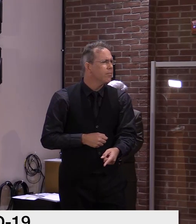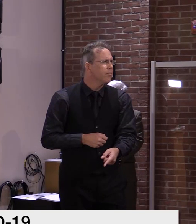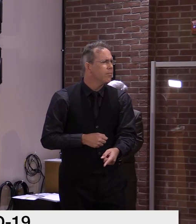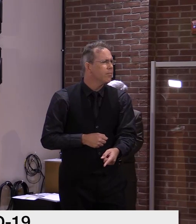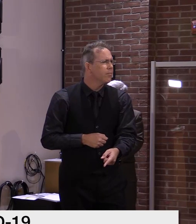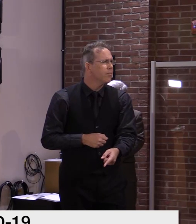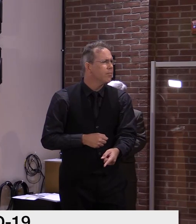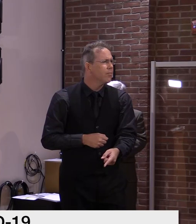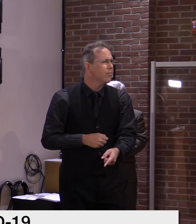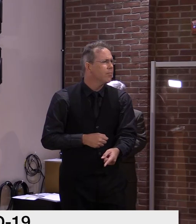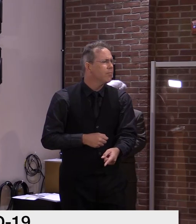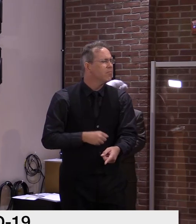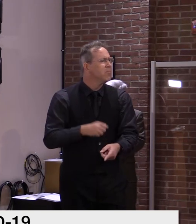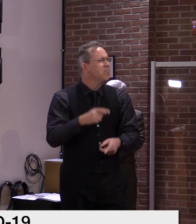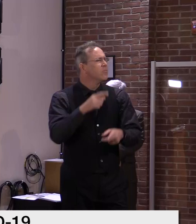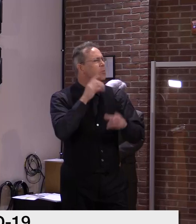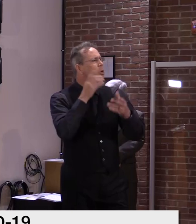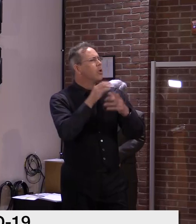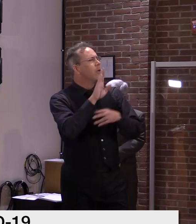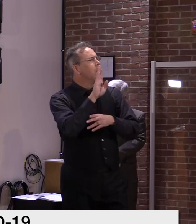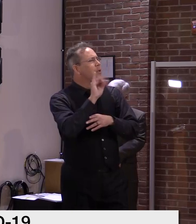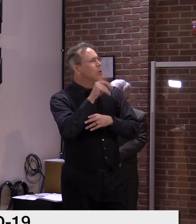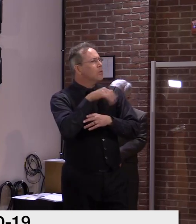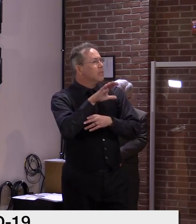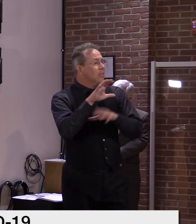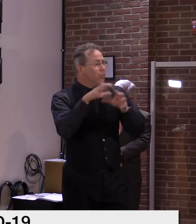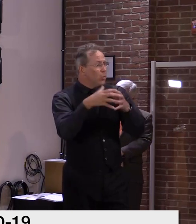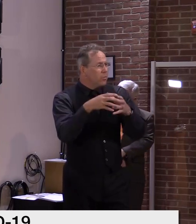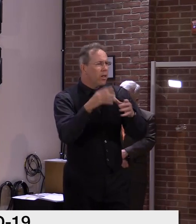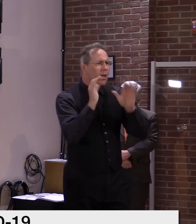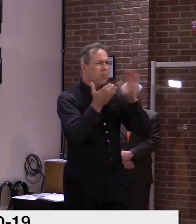it is that older BIPOC Vermonters